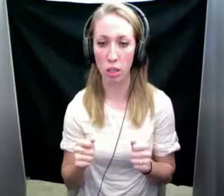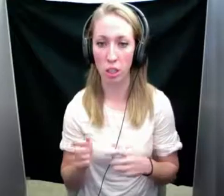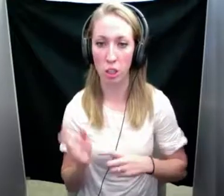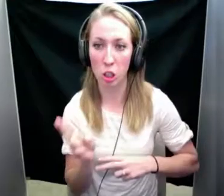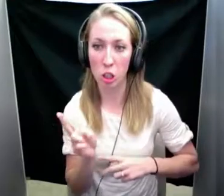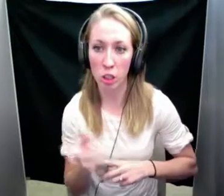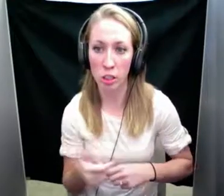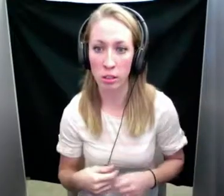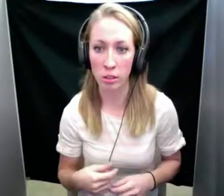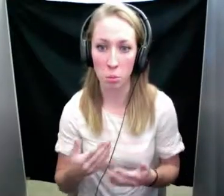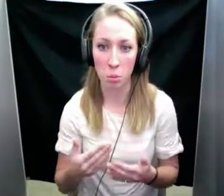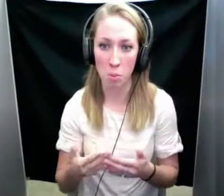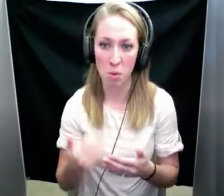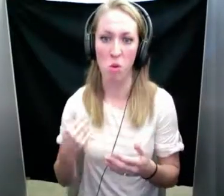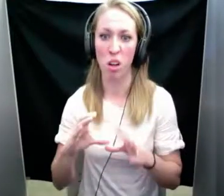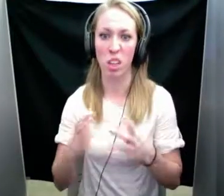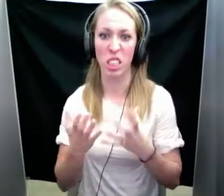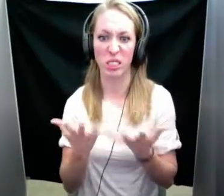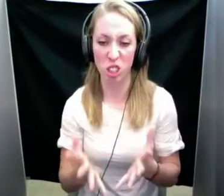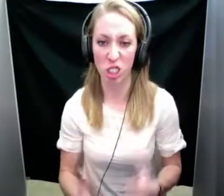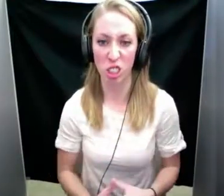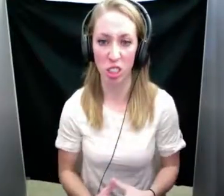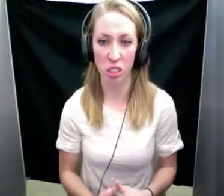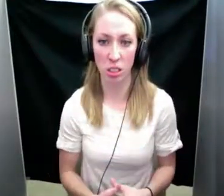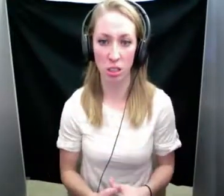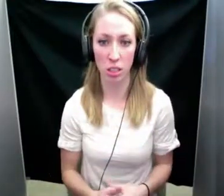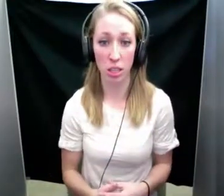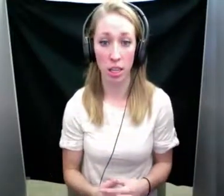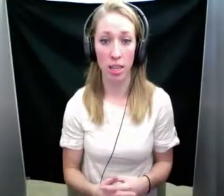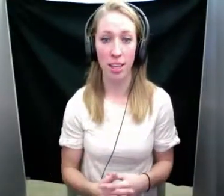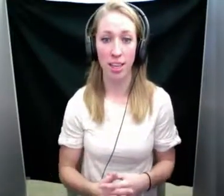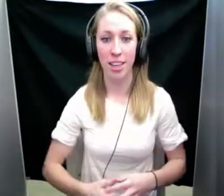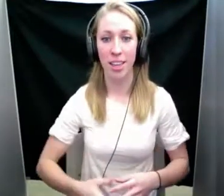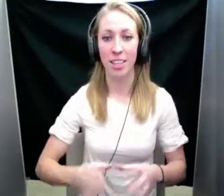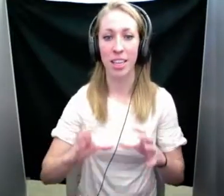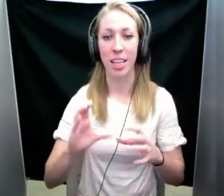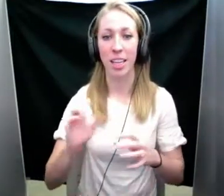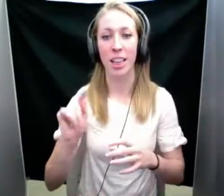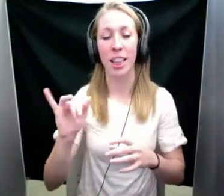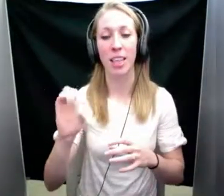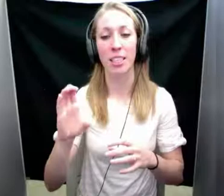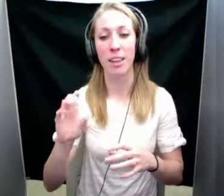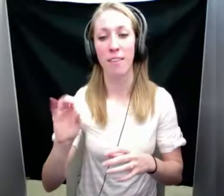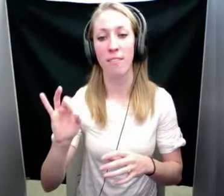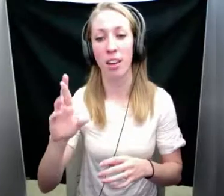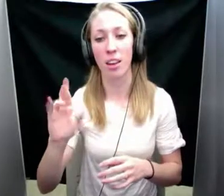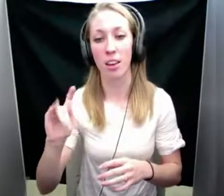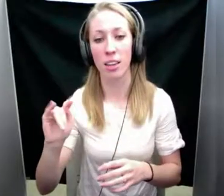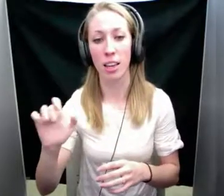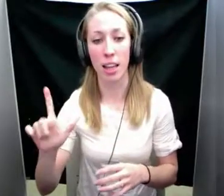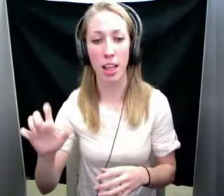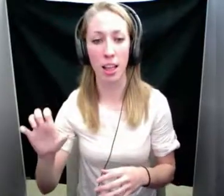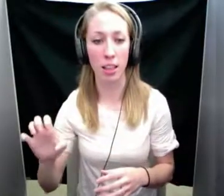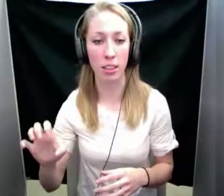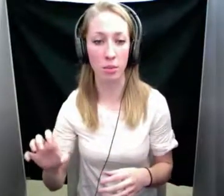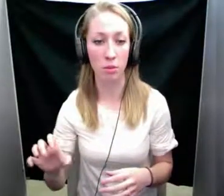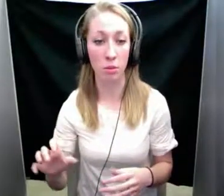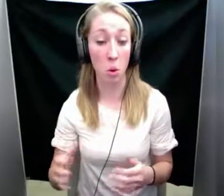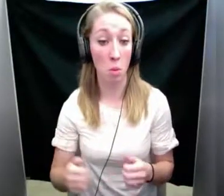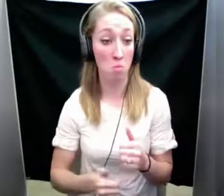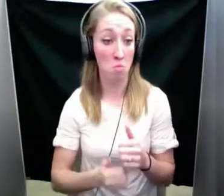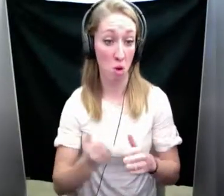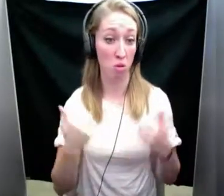you one last story, which is a classic fairy tale, of that genre. And most countries in the world have